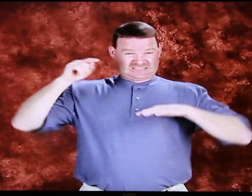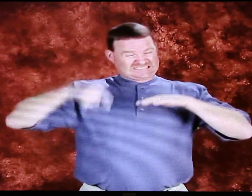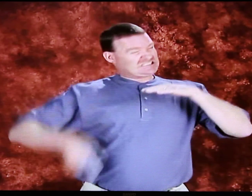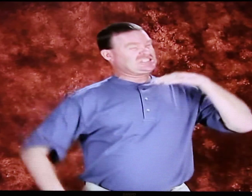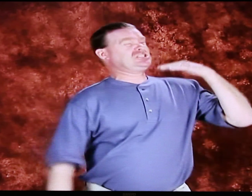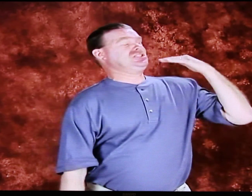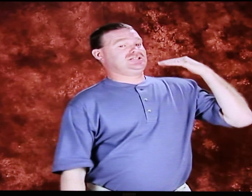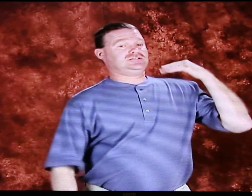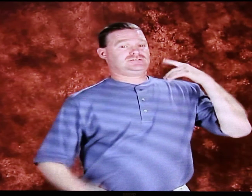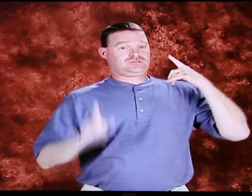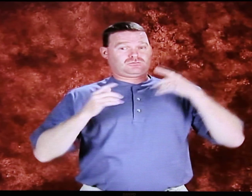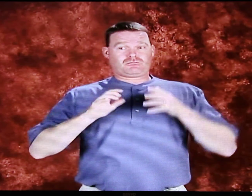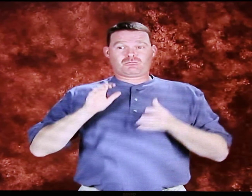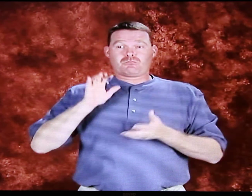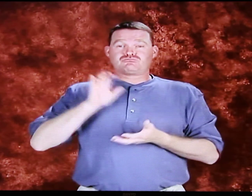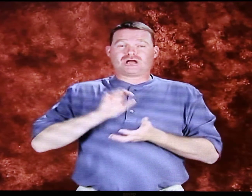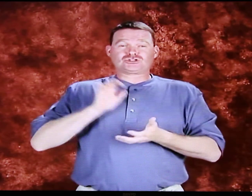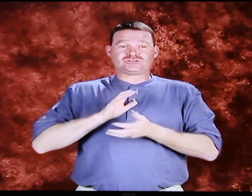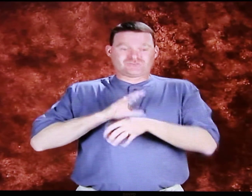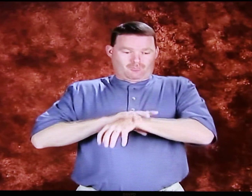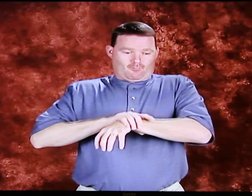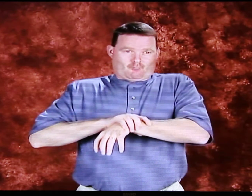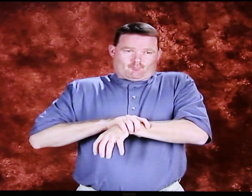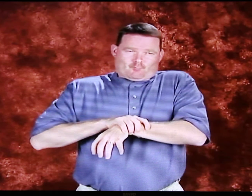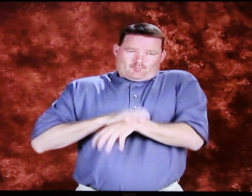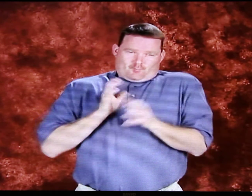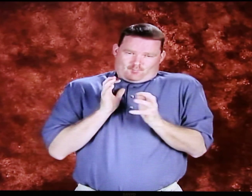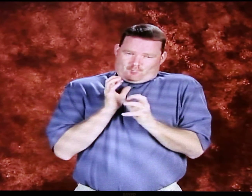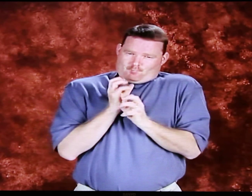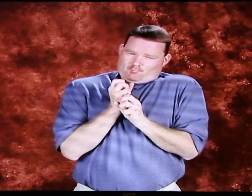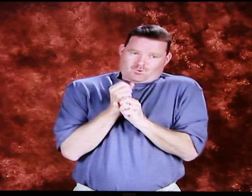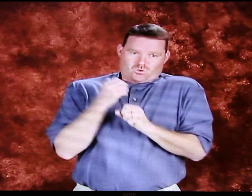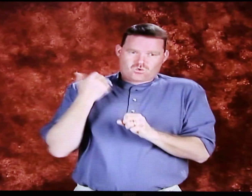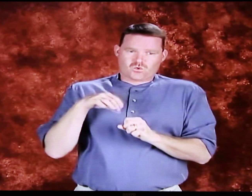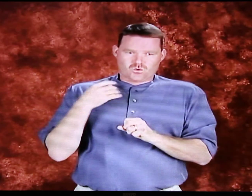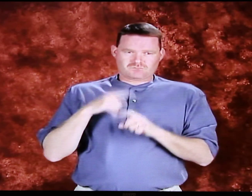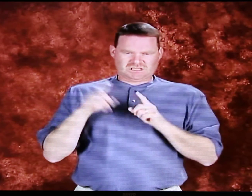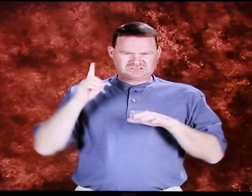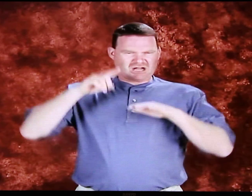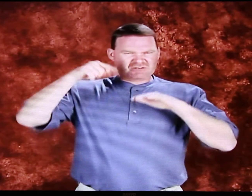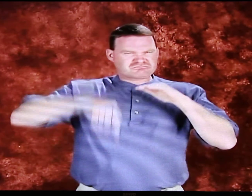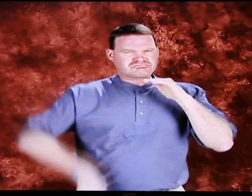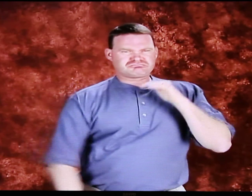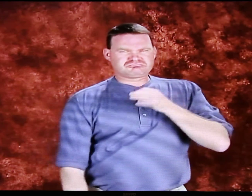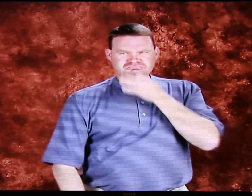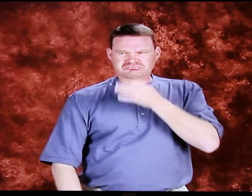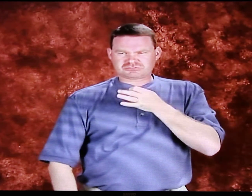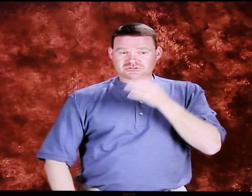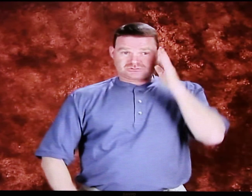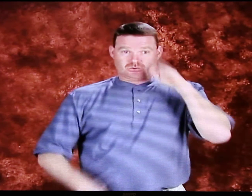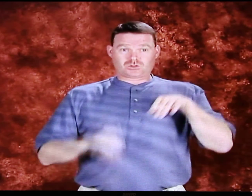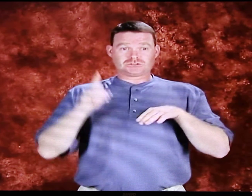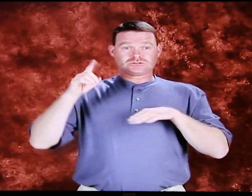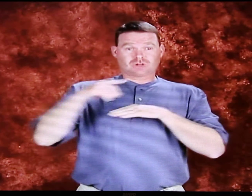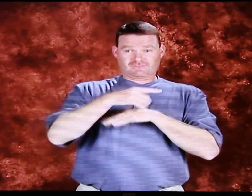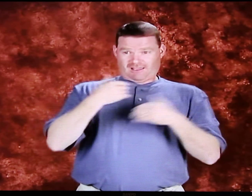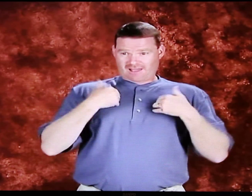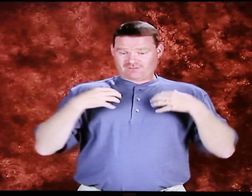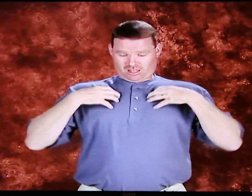There's no sunlight that far down, and the pressure that deep down would crush somebody that swam down there. But the dolphins can